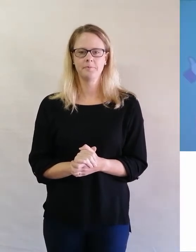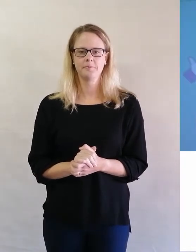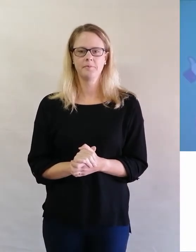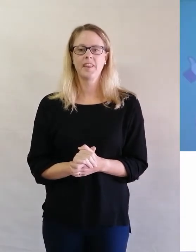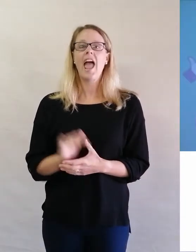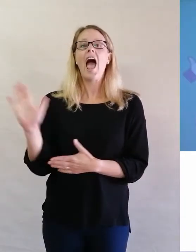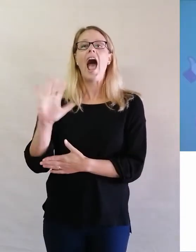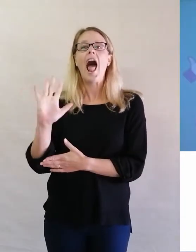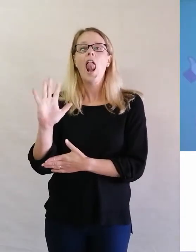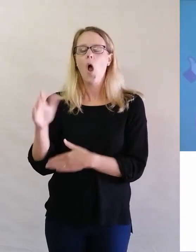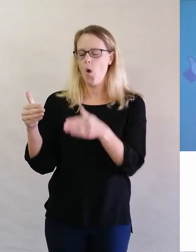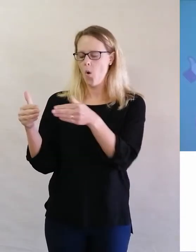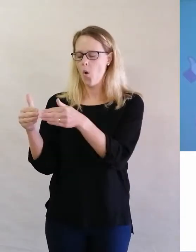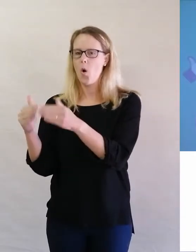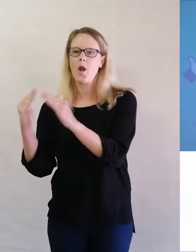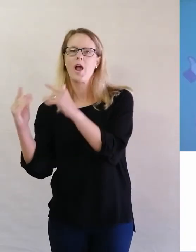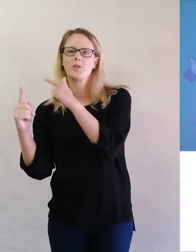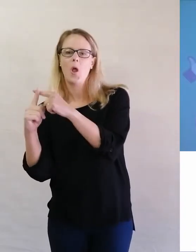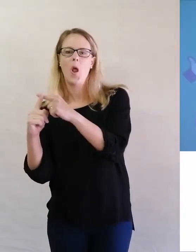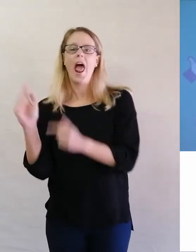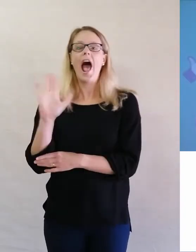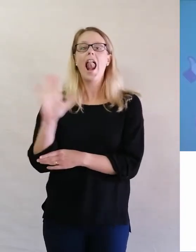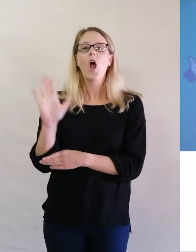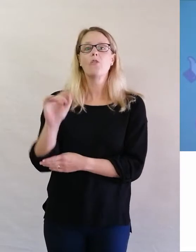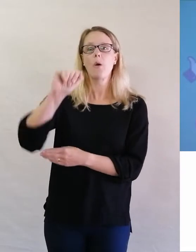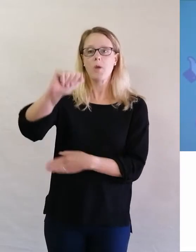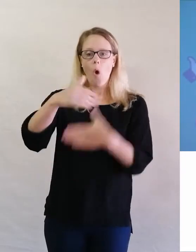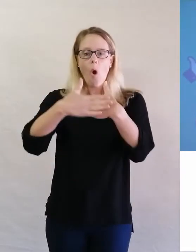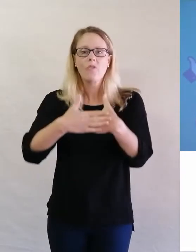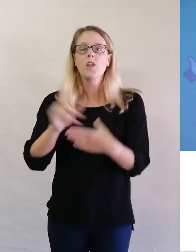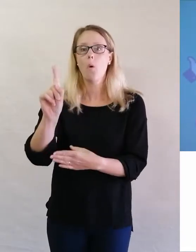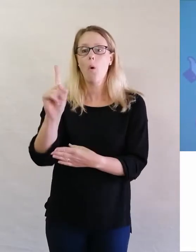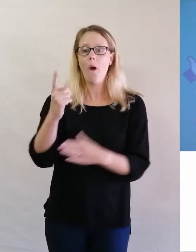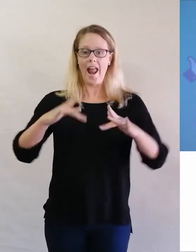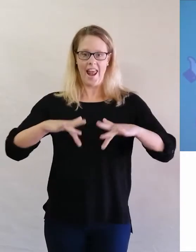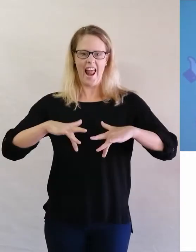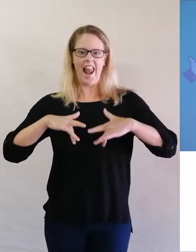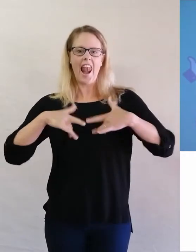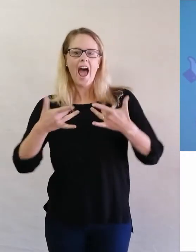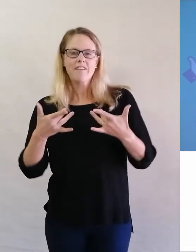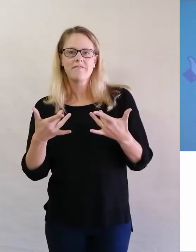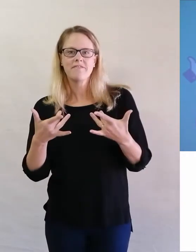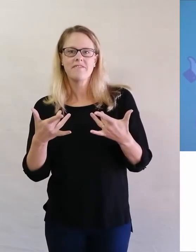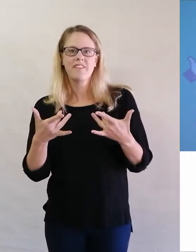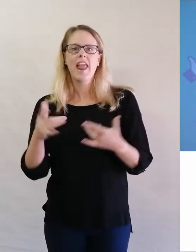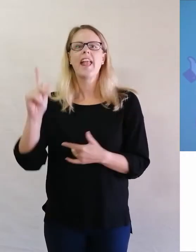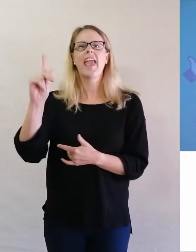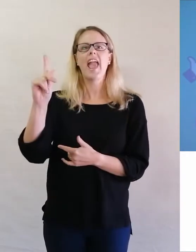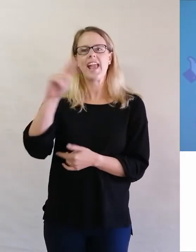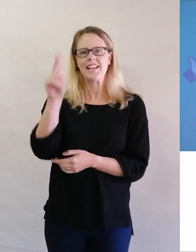Well, hello, Cornerstone Church. Greetings from your friends at One Life down here in